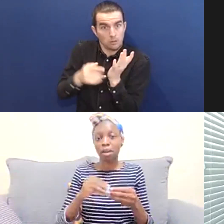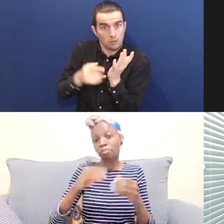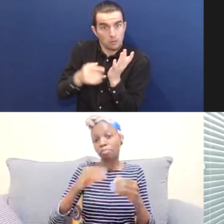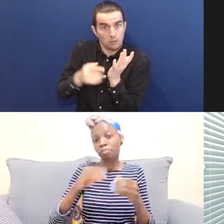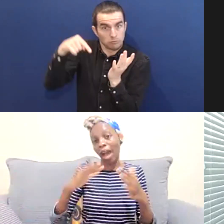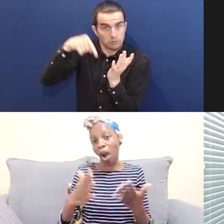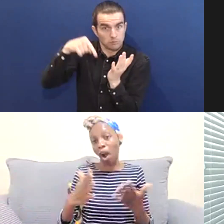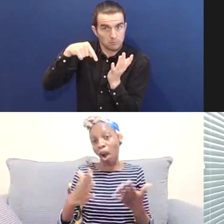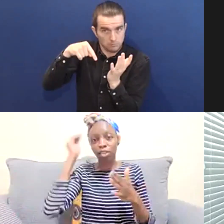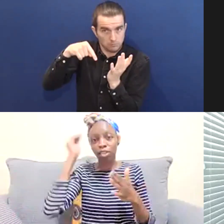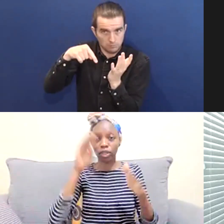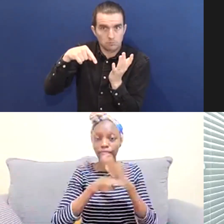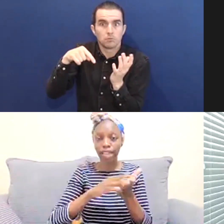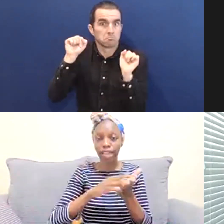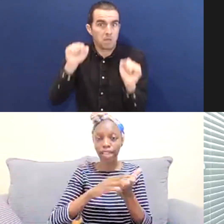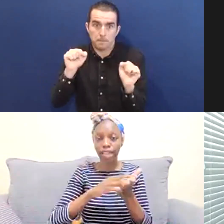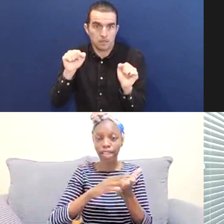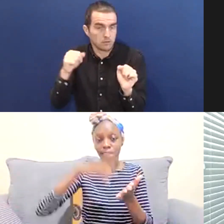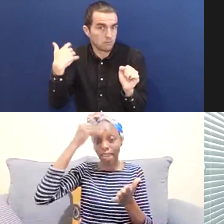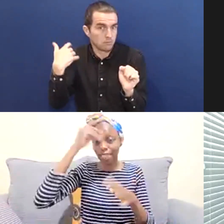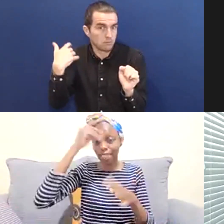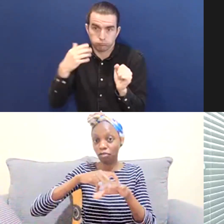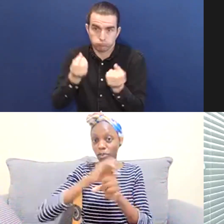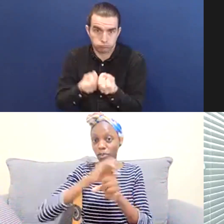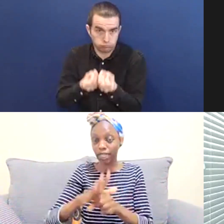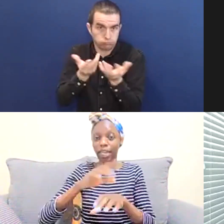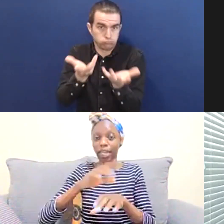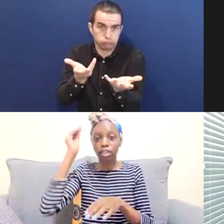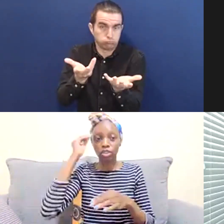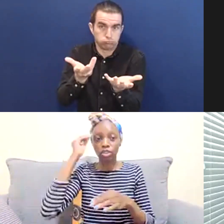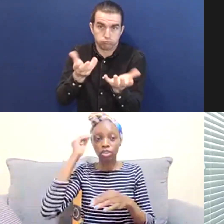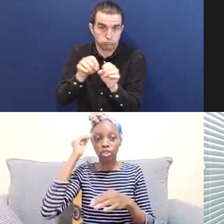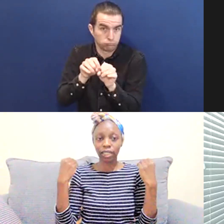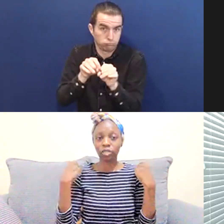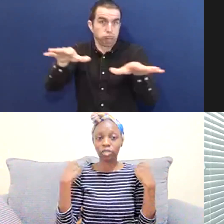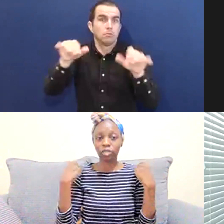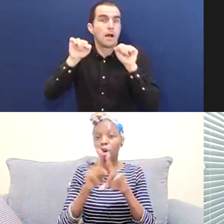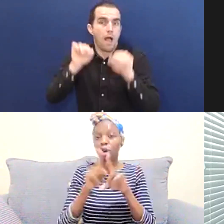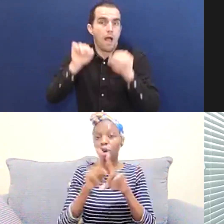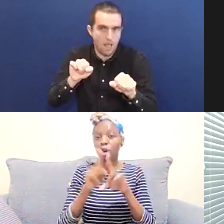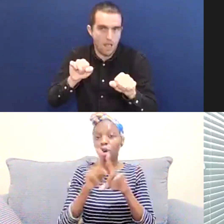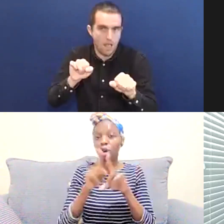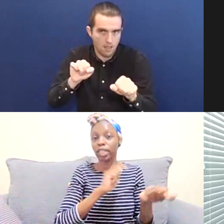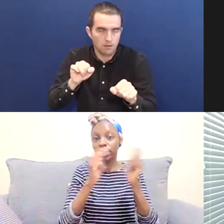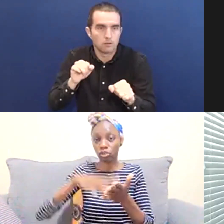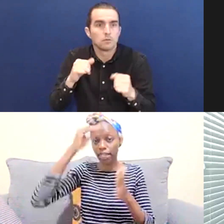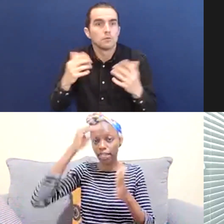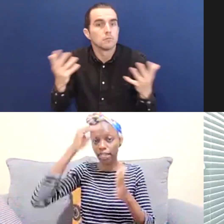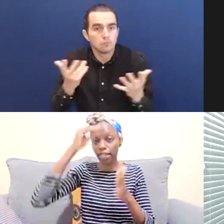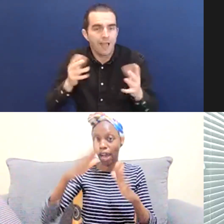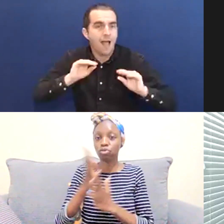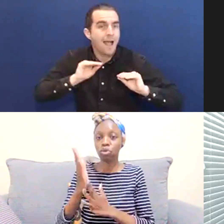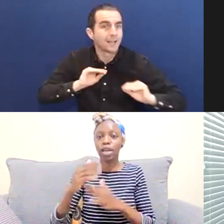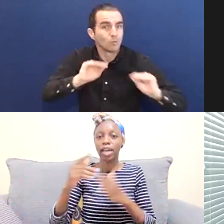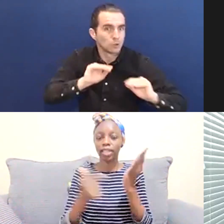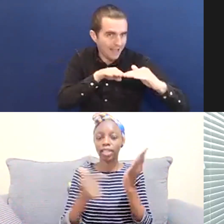access and learning. Even pre-pandemic, educational practices were transitioning to learning through technology in formal